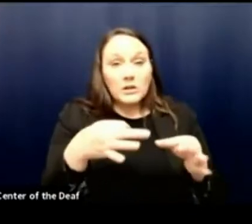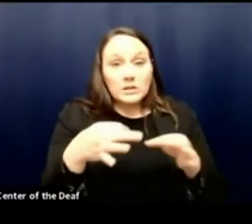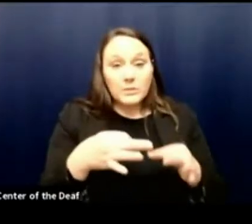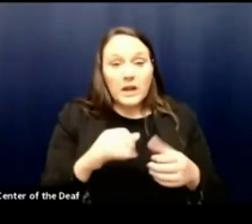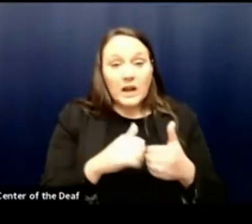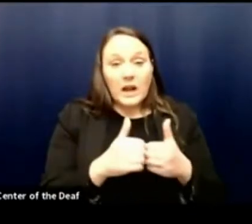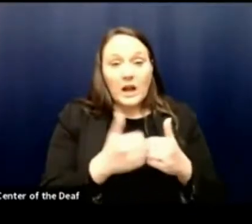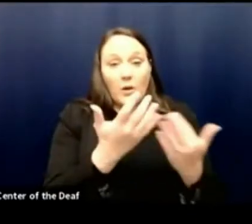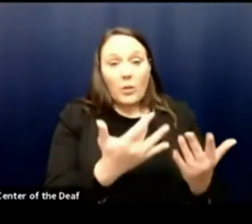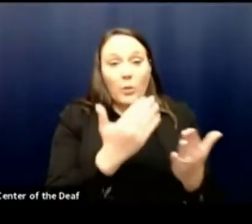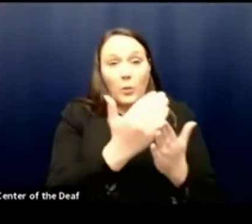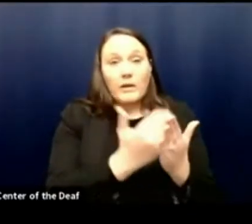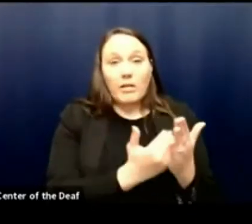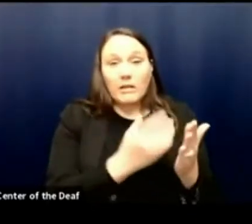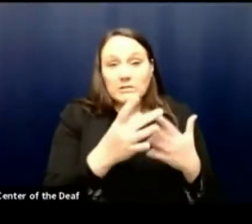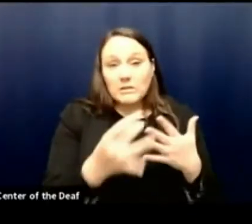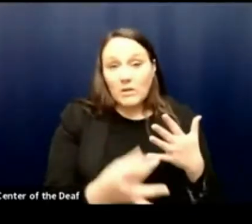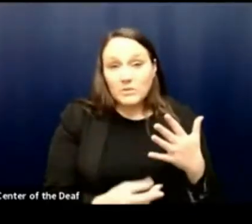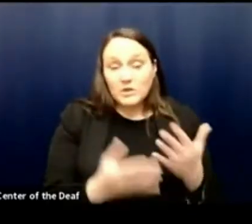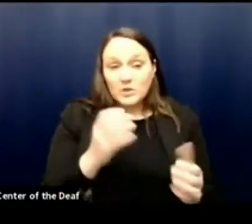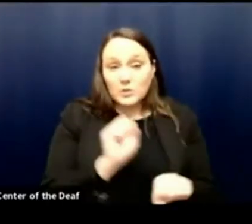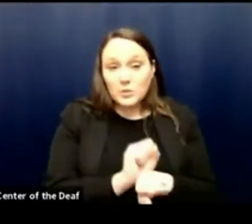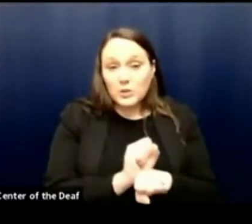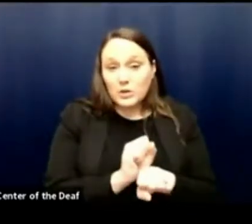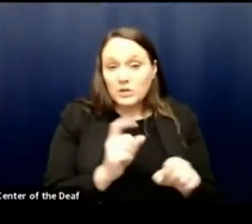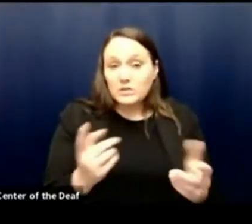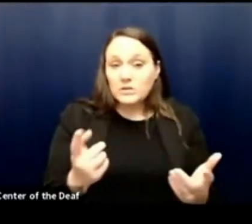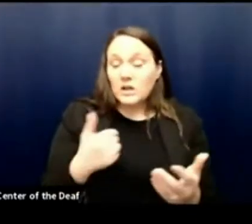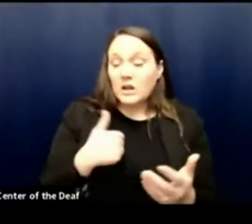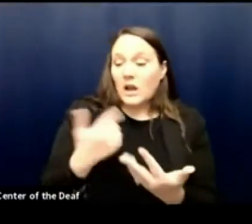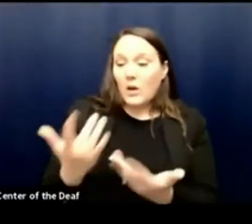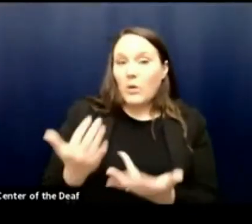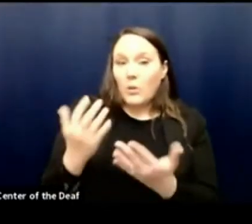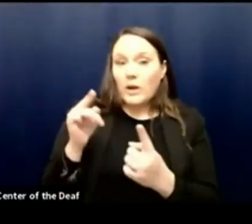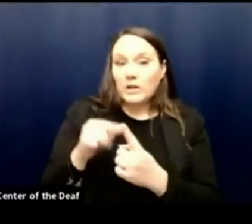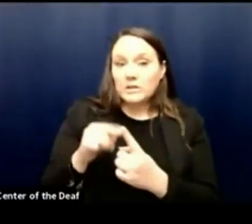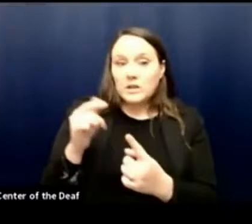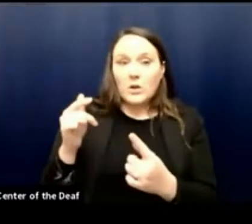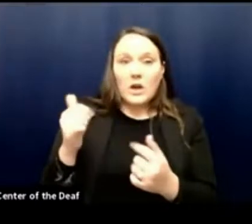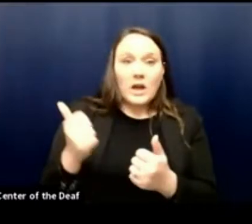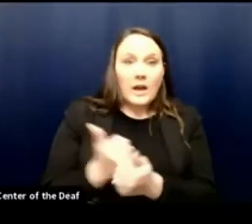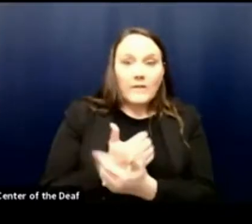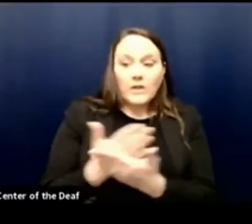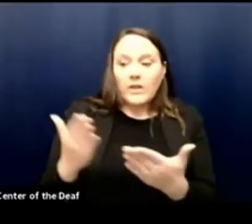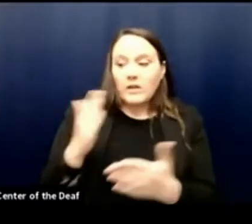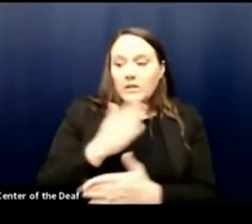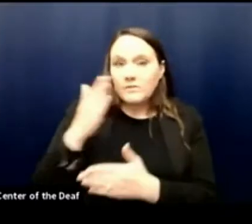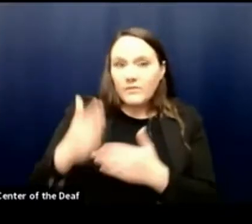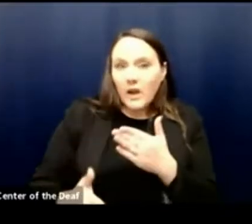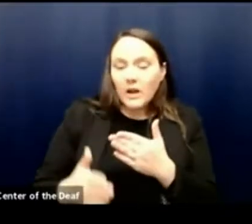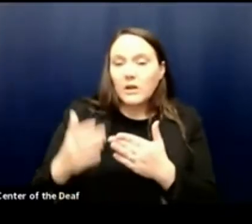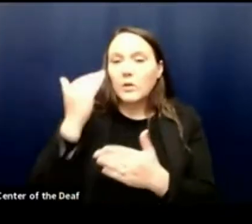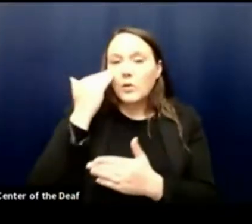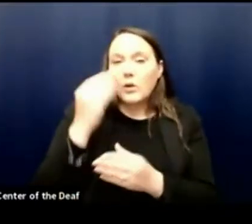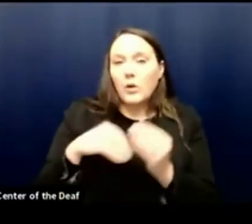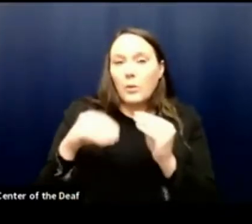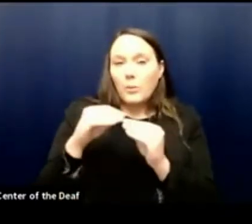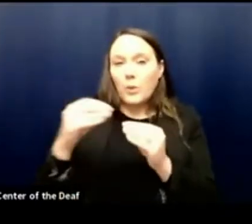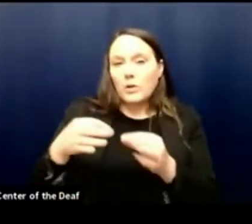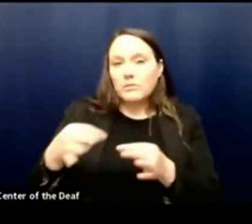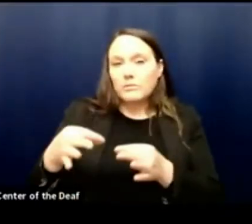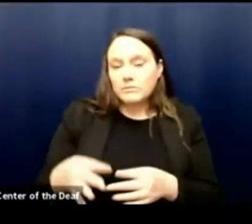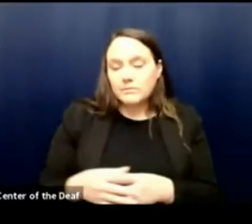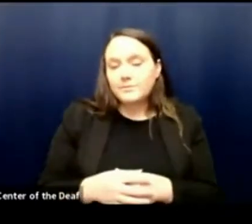system might work? You know, I want to wait until we have all that finalized and we know more about the details of what that's going to look like,